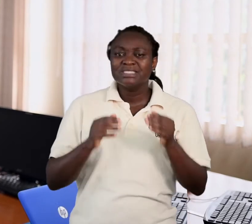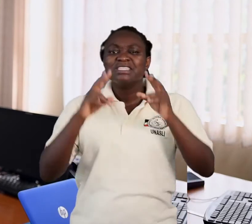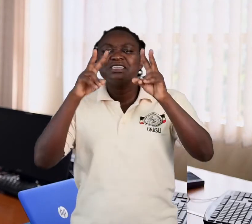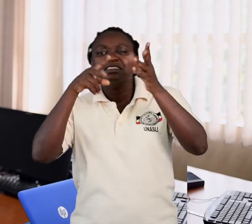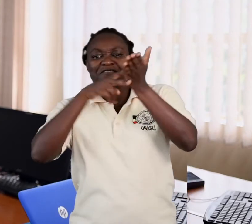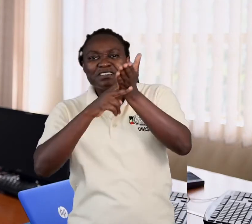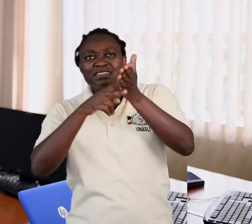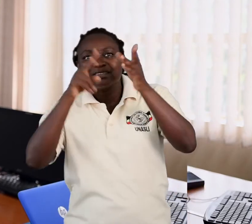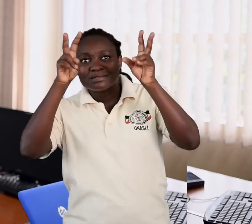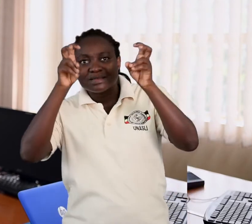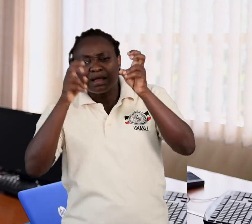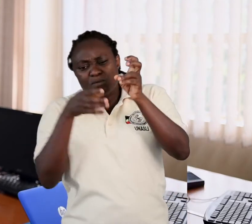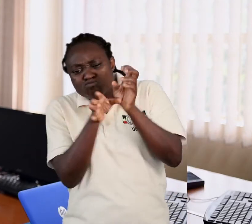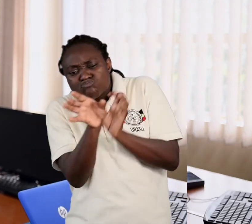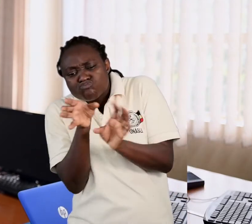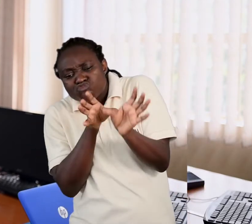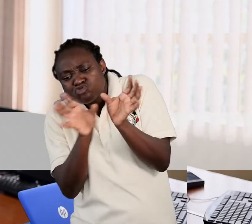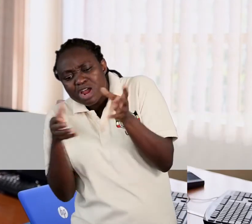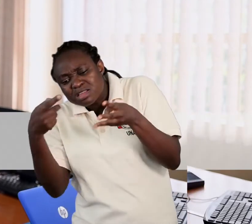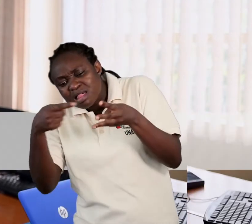branches of physics.